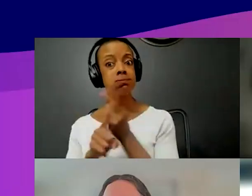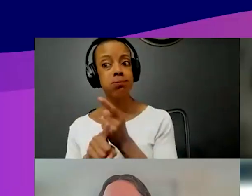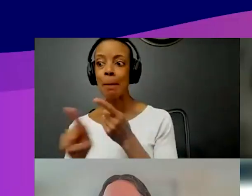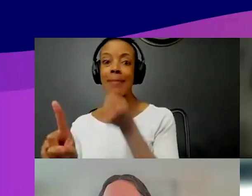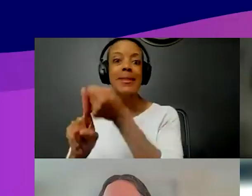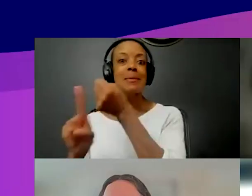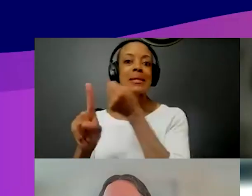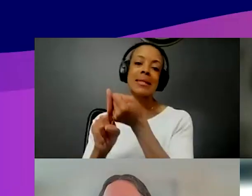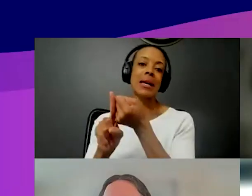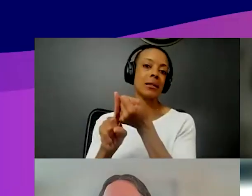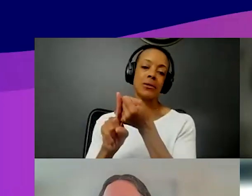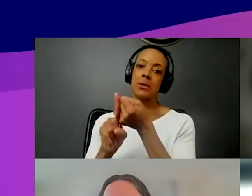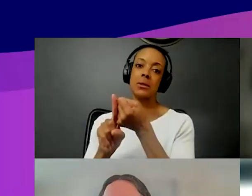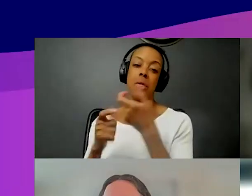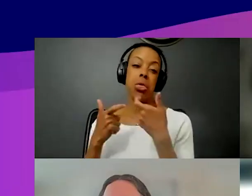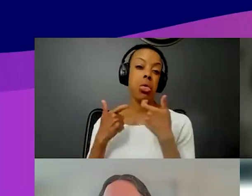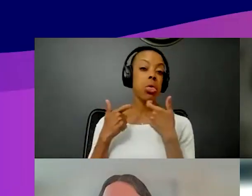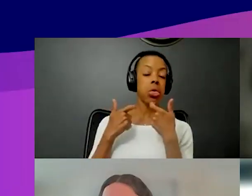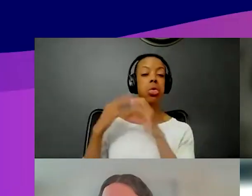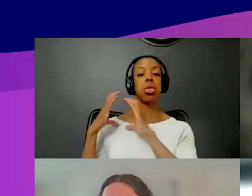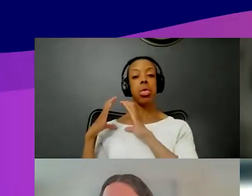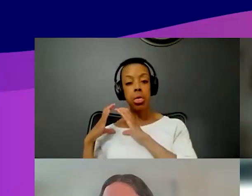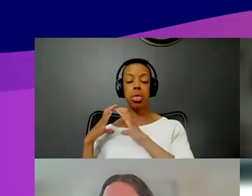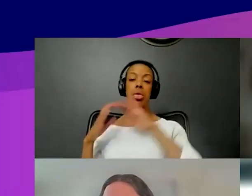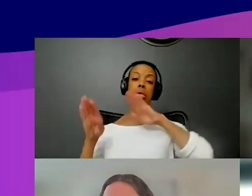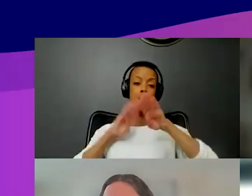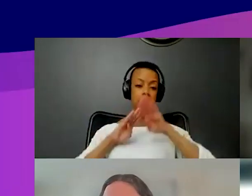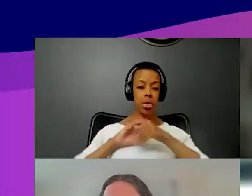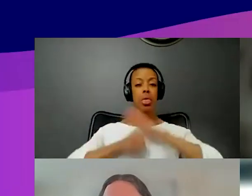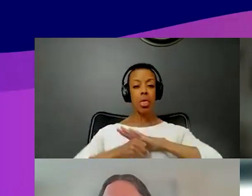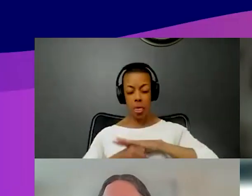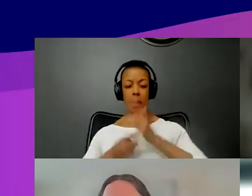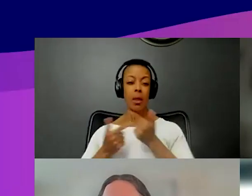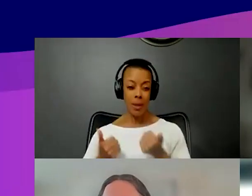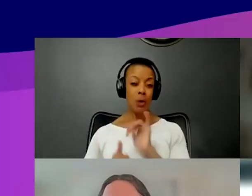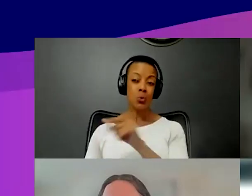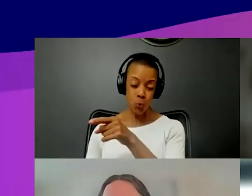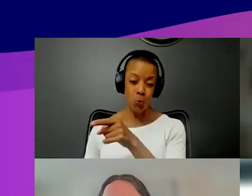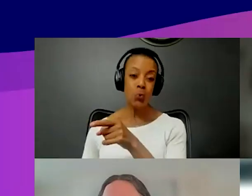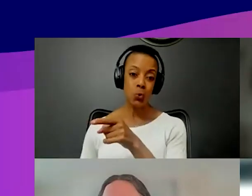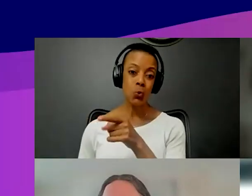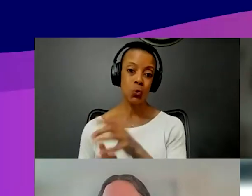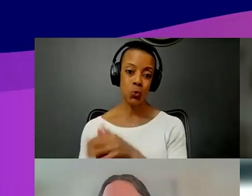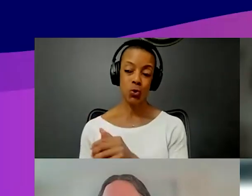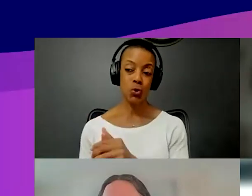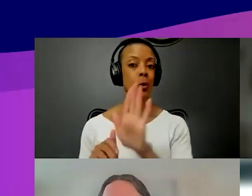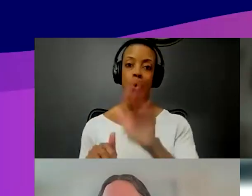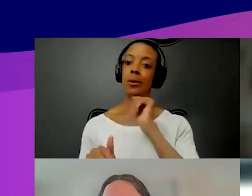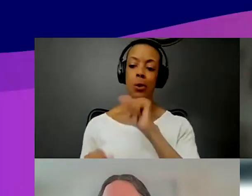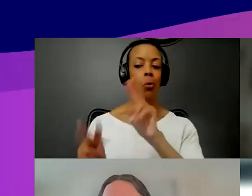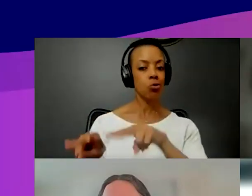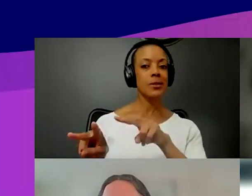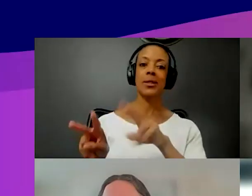and need help too. So that would be the main takeaway, especially, like I said, caregivers who mistreat, don't judge them. They're going through